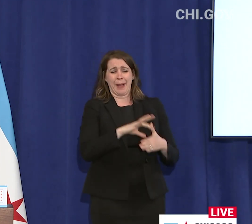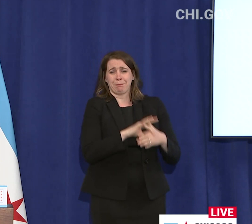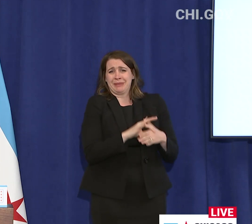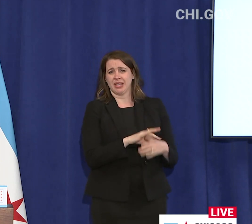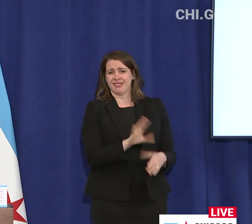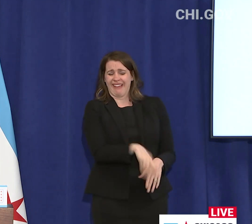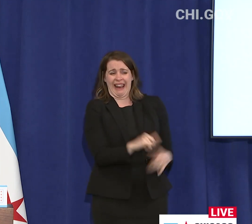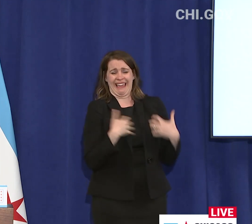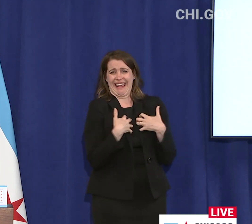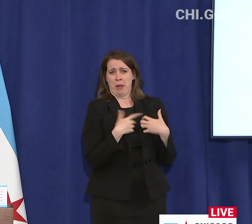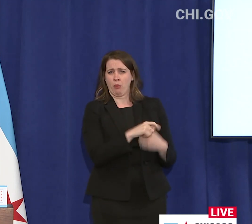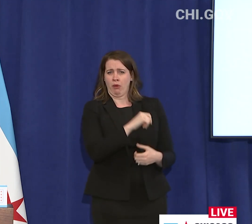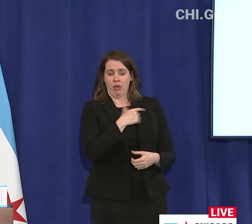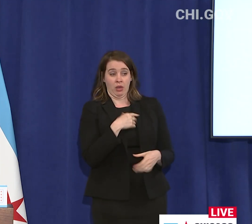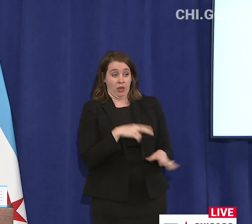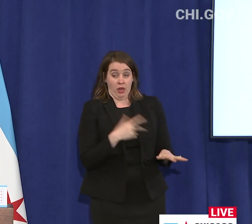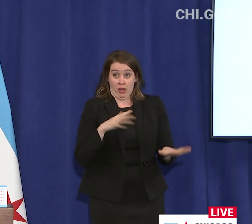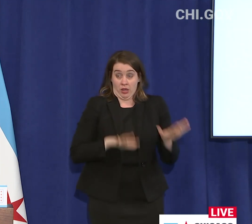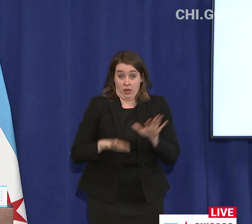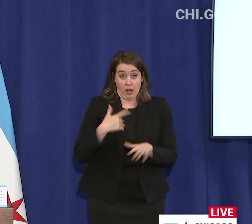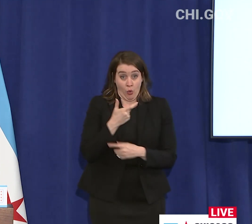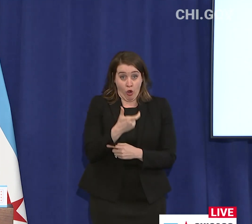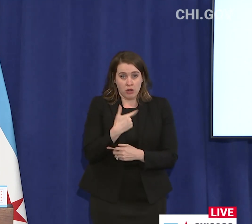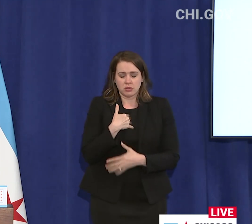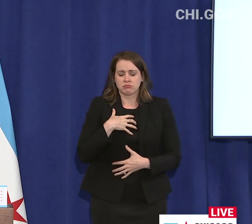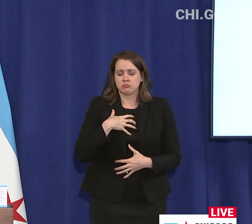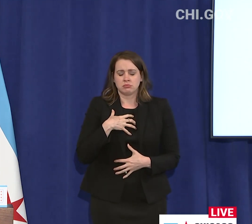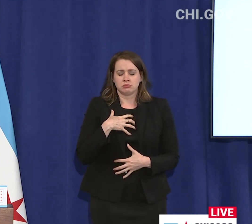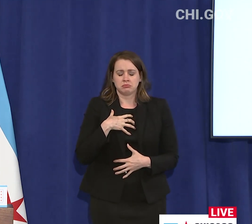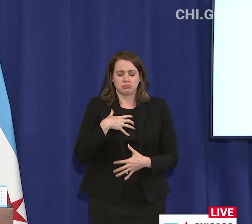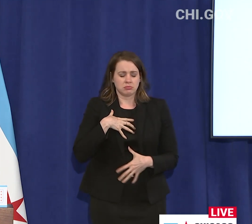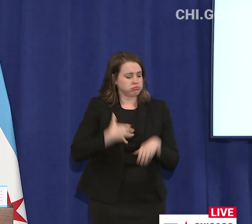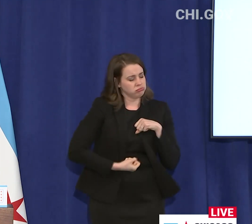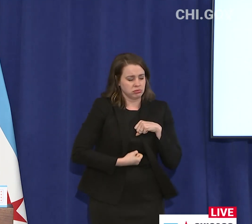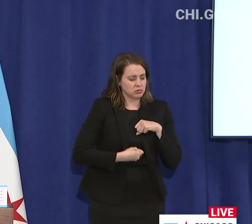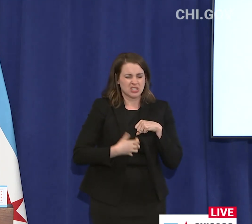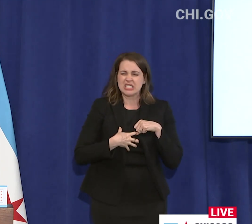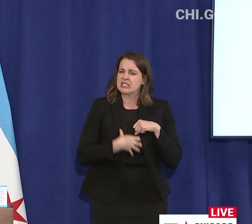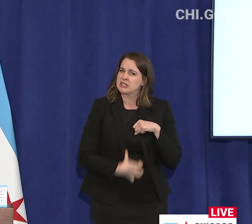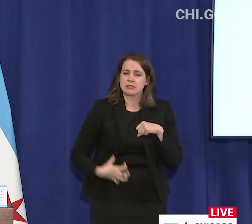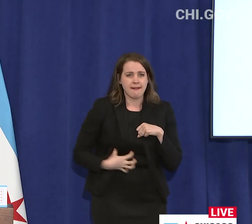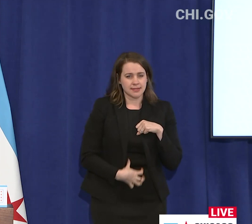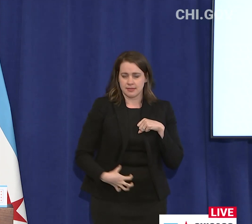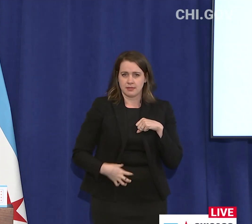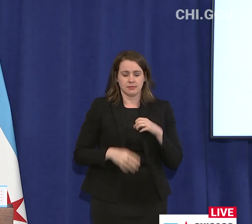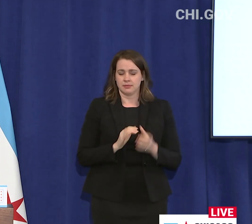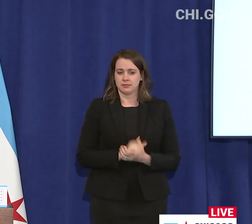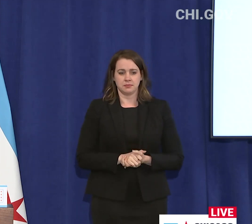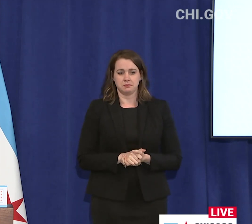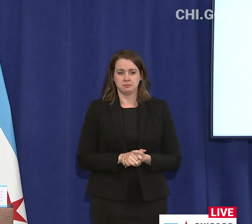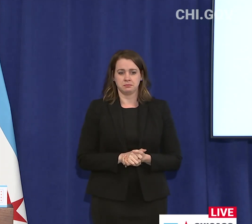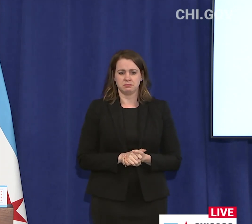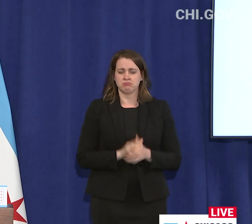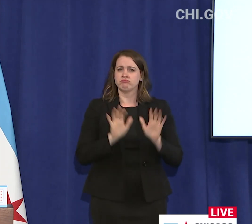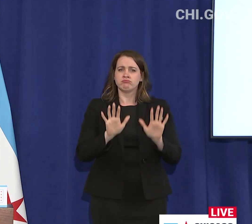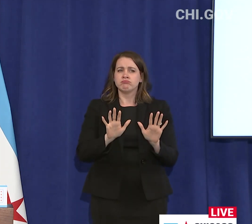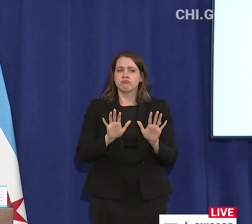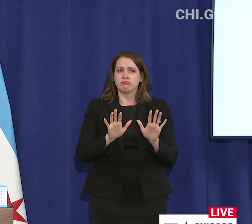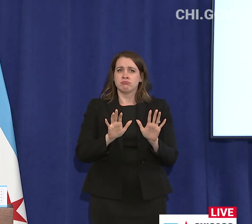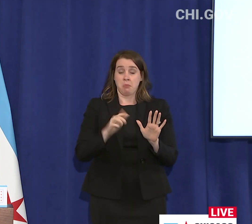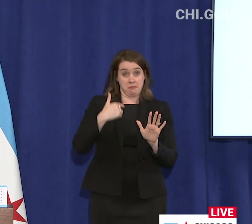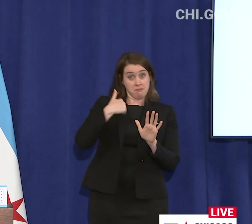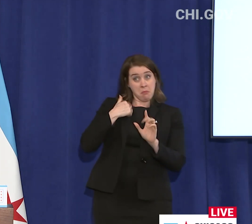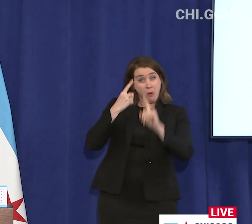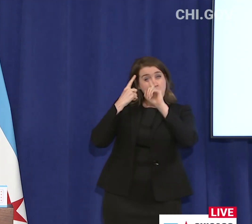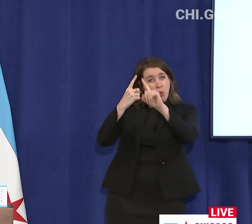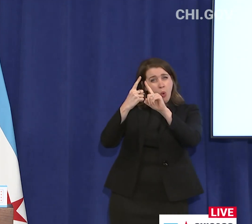It sickened me. And I want to make sure that something like that